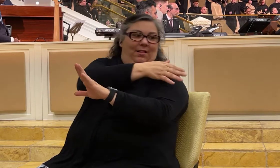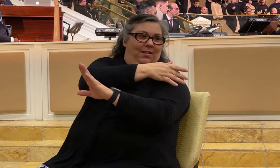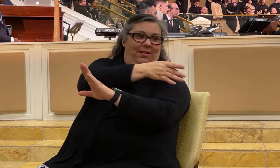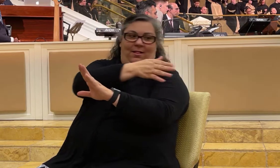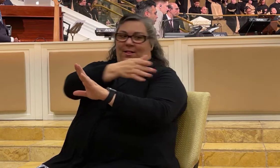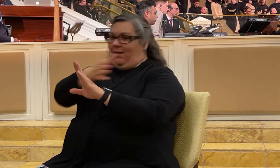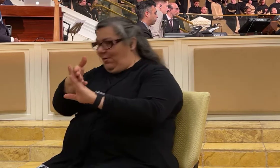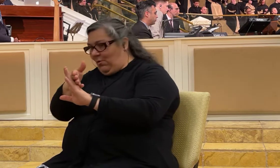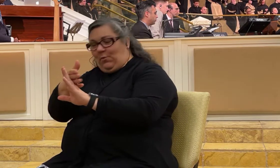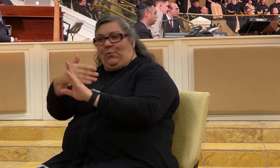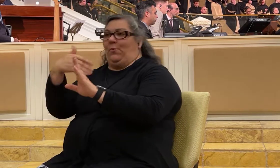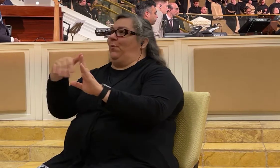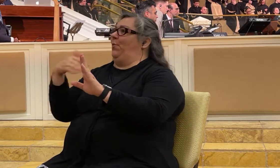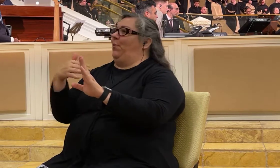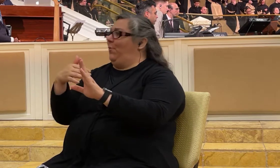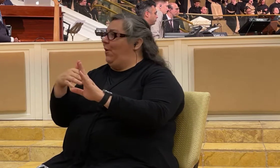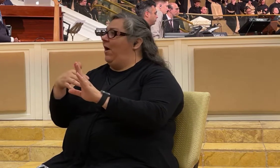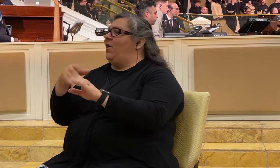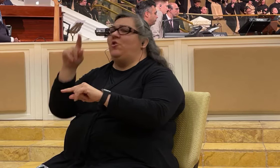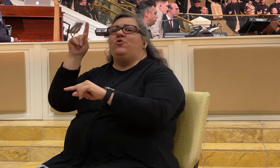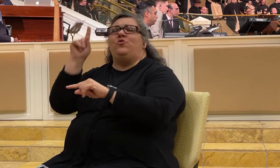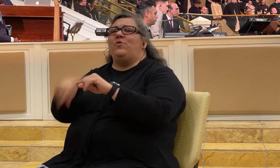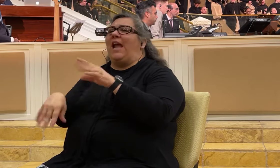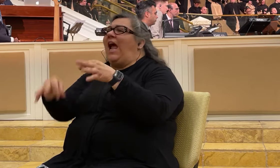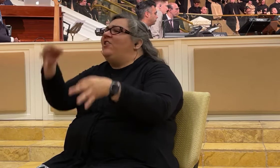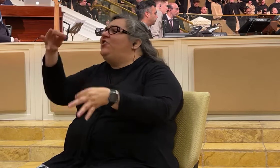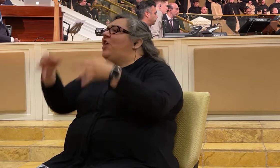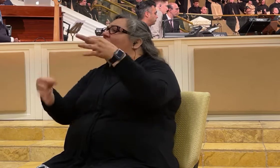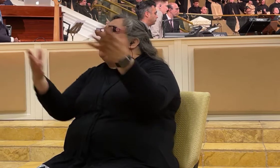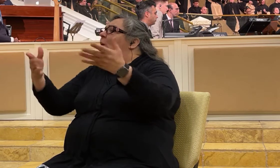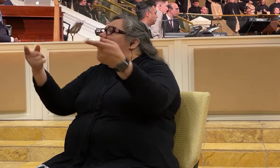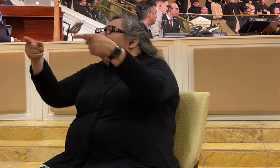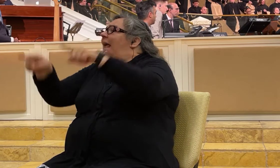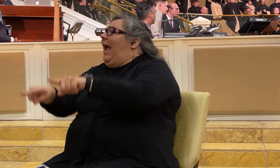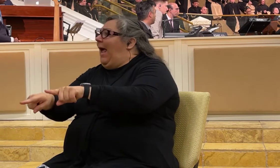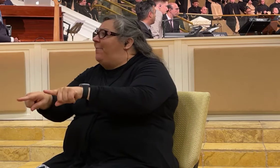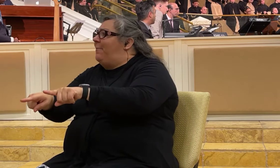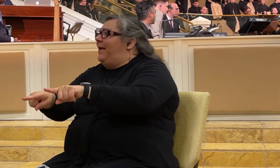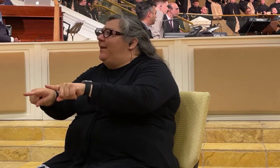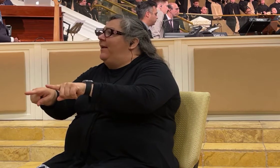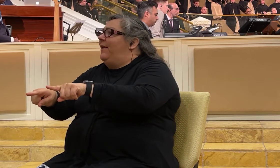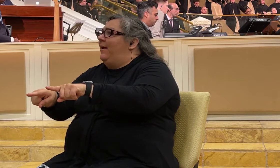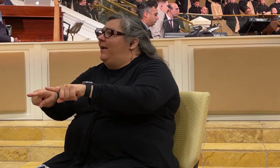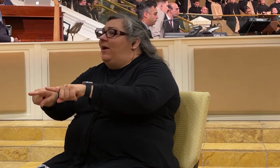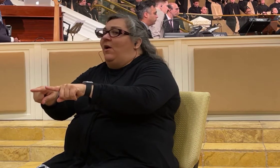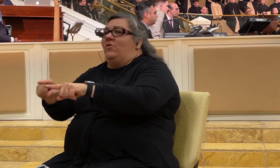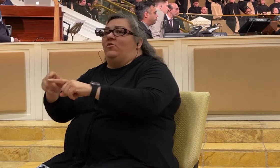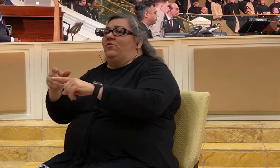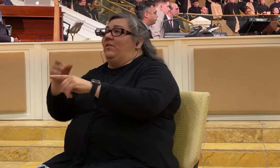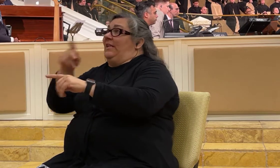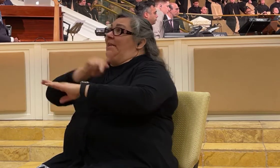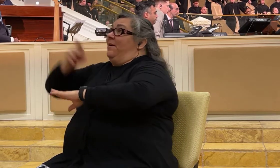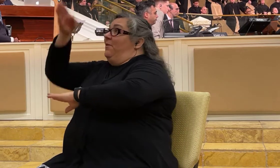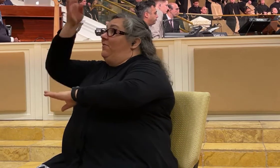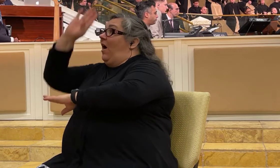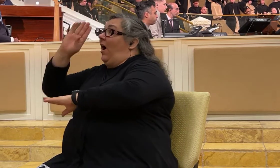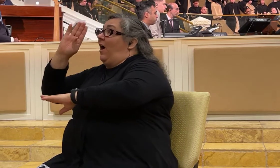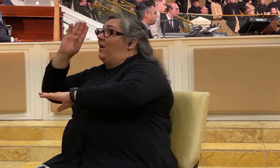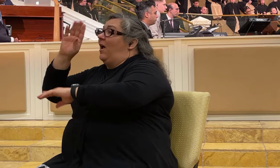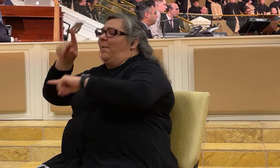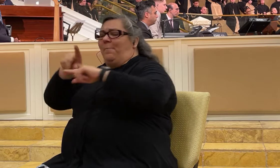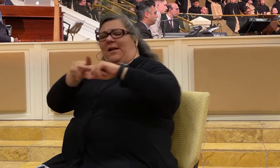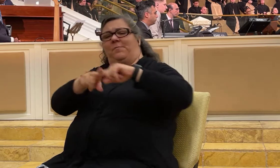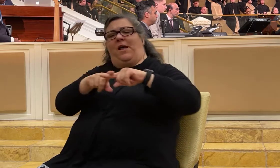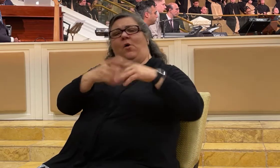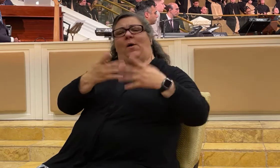convoluted. You can't judge what's going to happen to the main thing, which is the kingdom of God, by